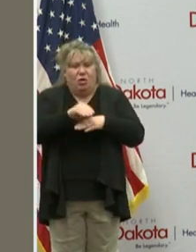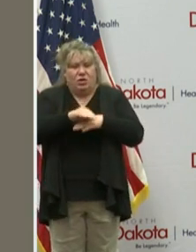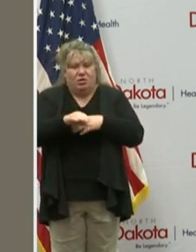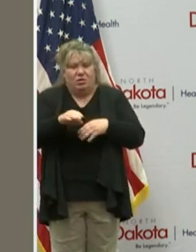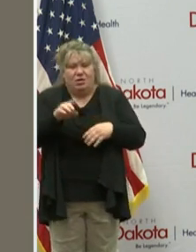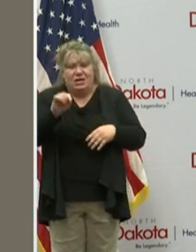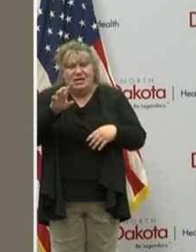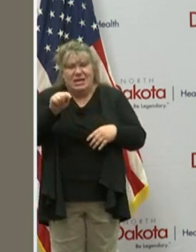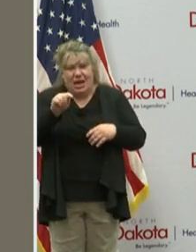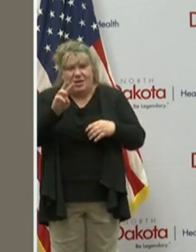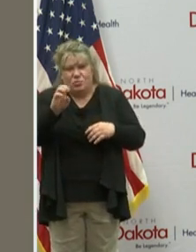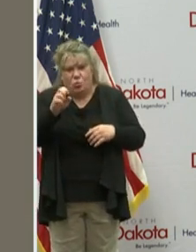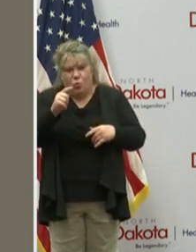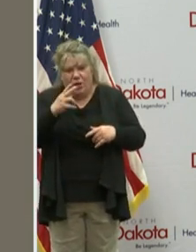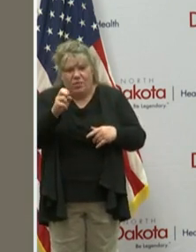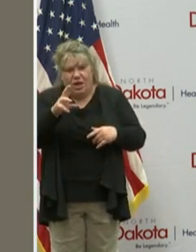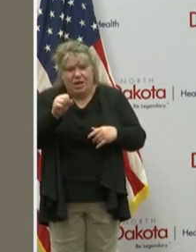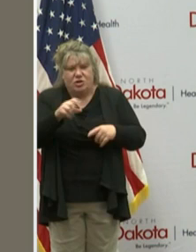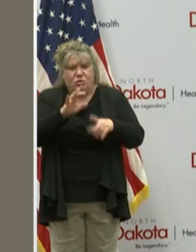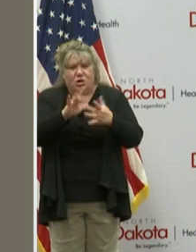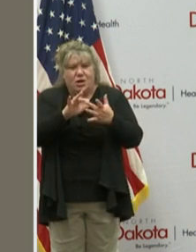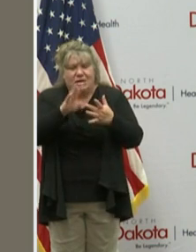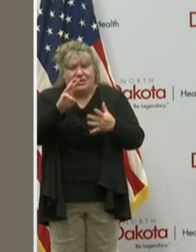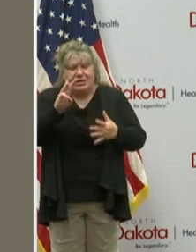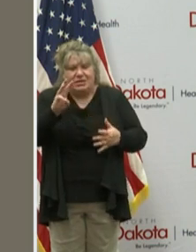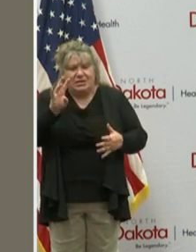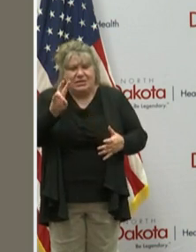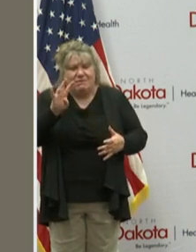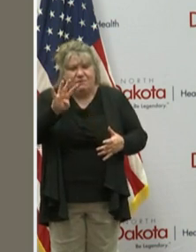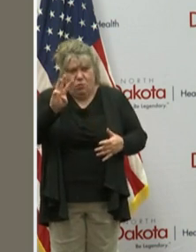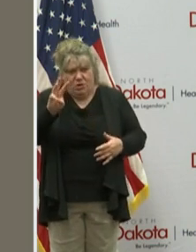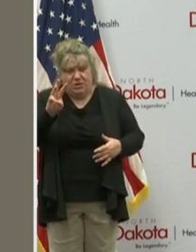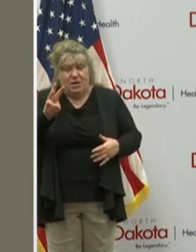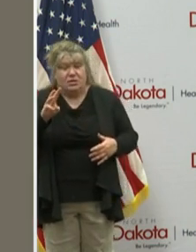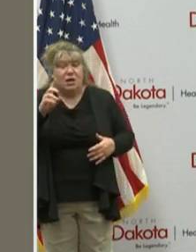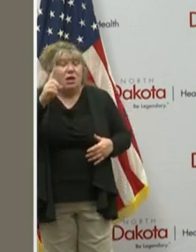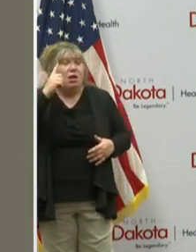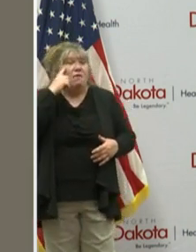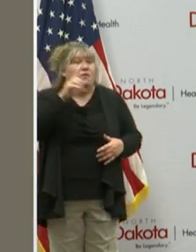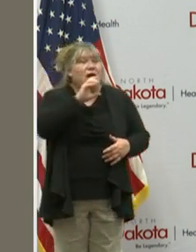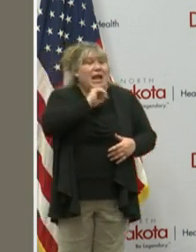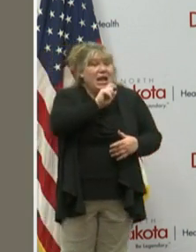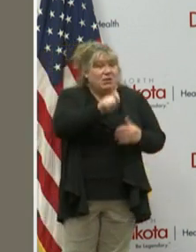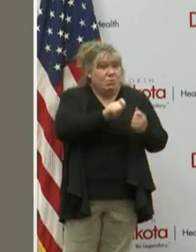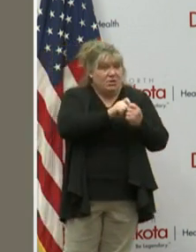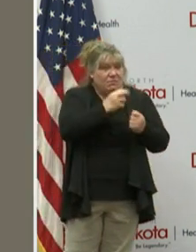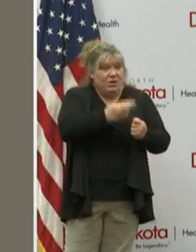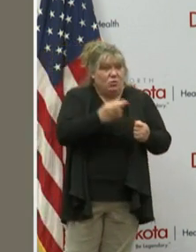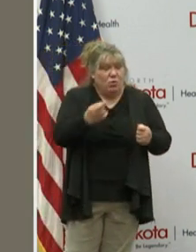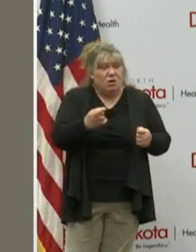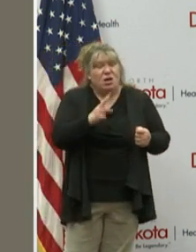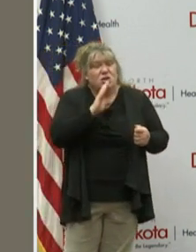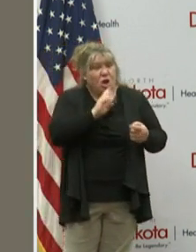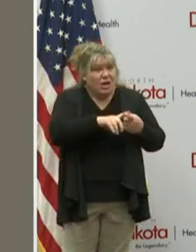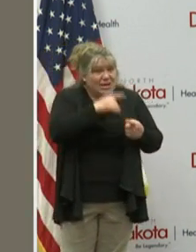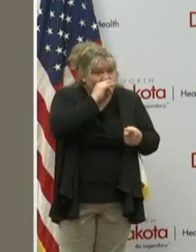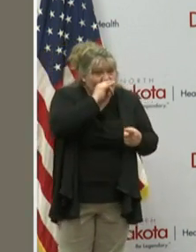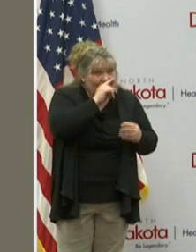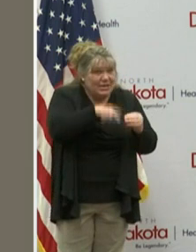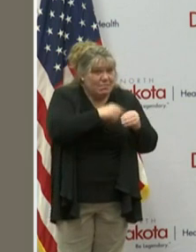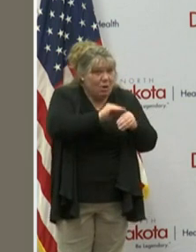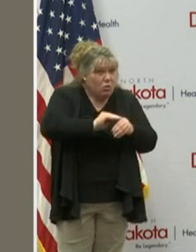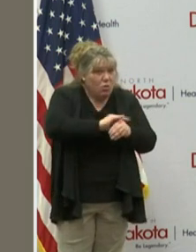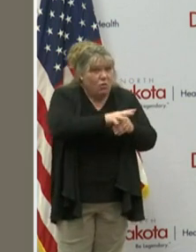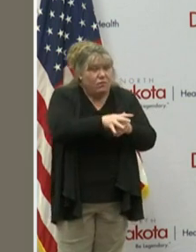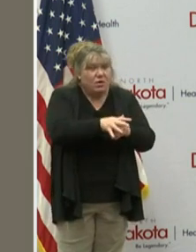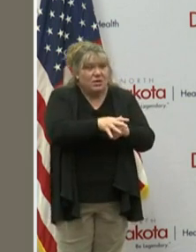for resources, find services and support, and for age-specific resources about talking to kids with